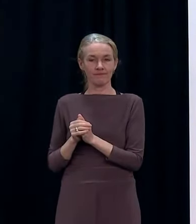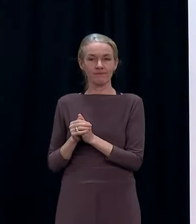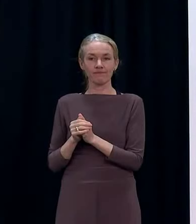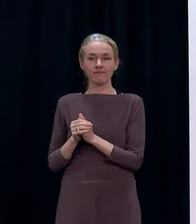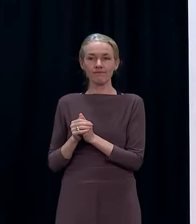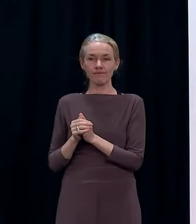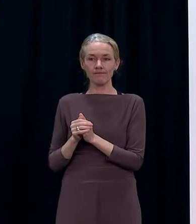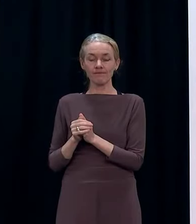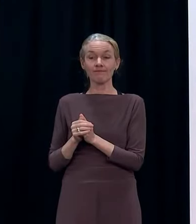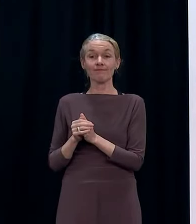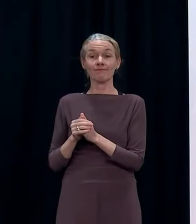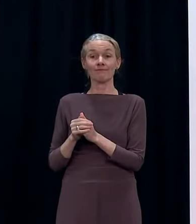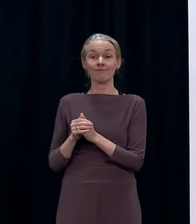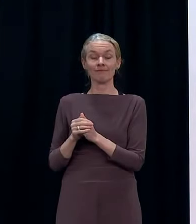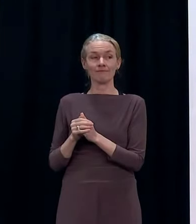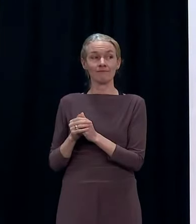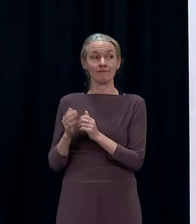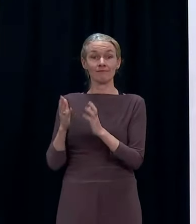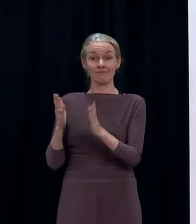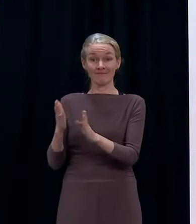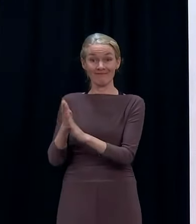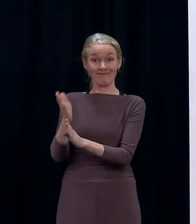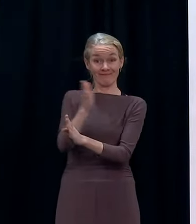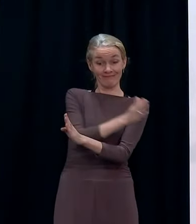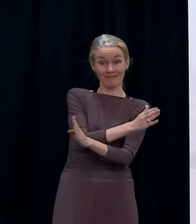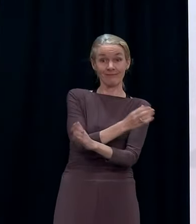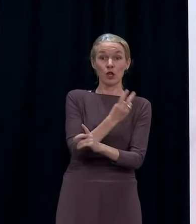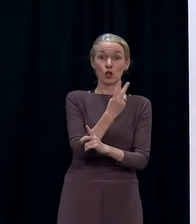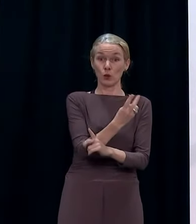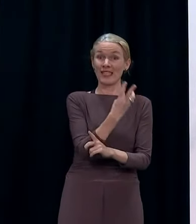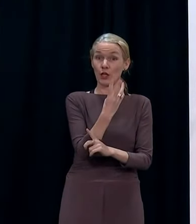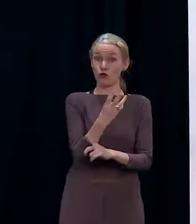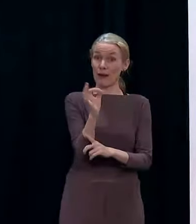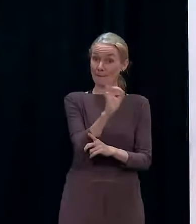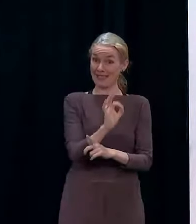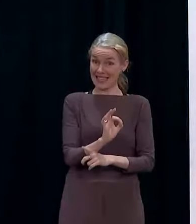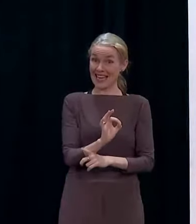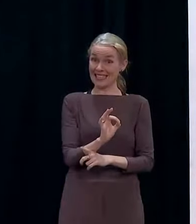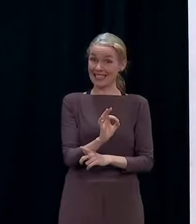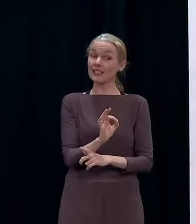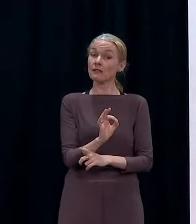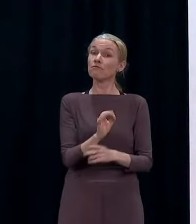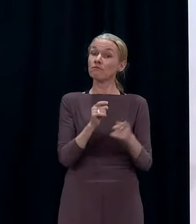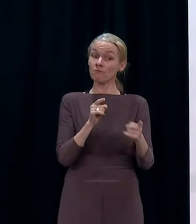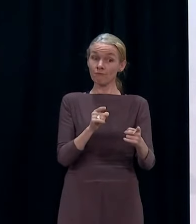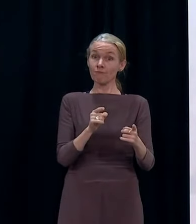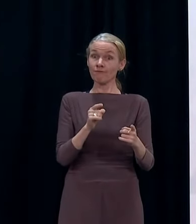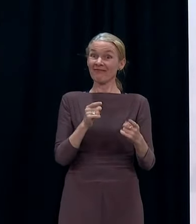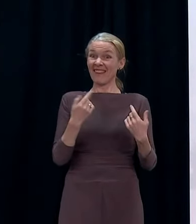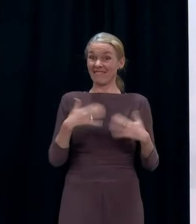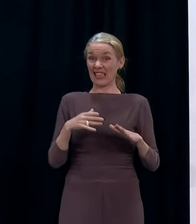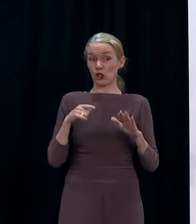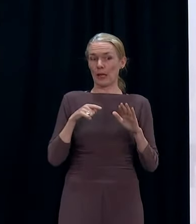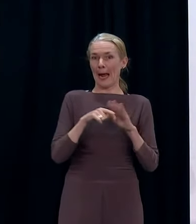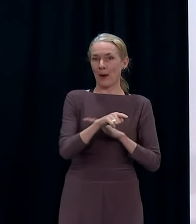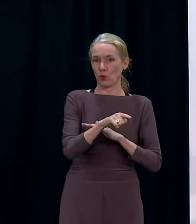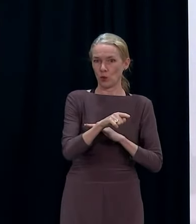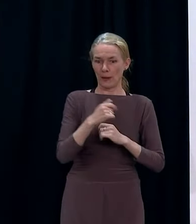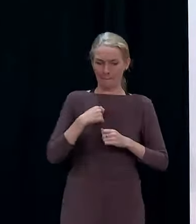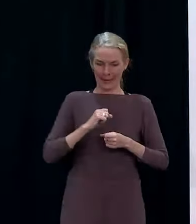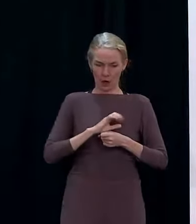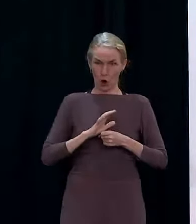Of the cases we reported yesterday, only 23% therefore are considered to have been infectious in the community, compared